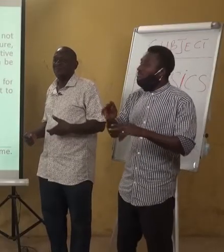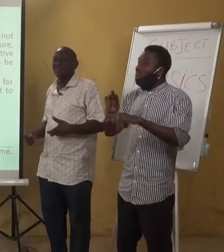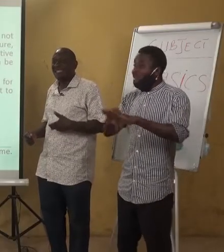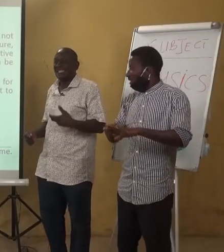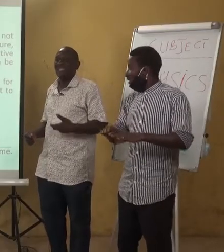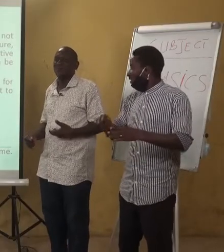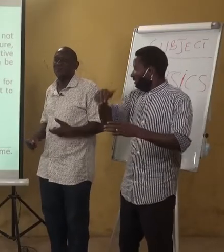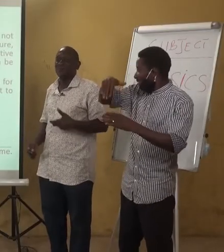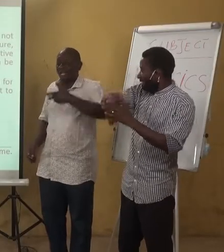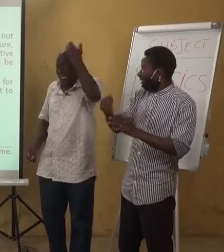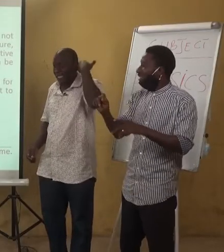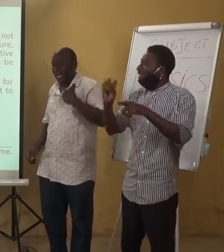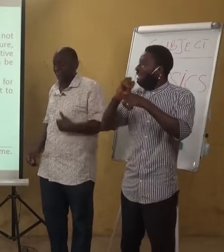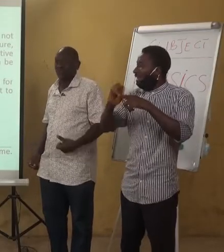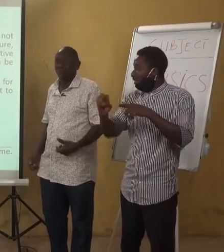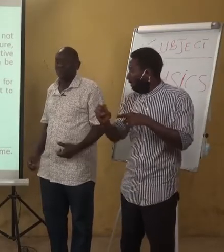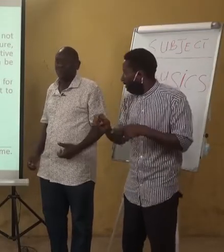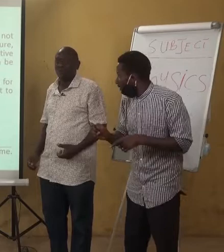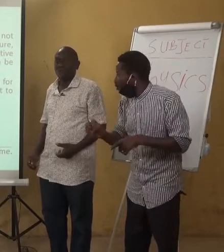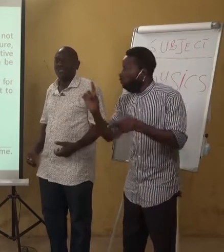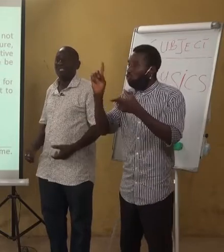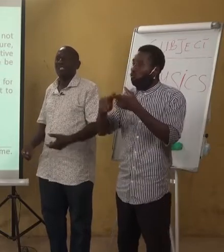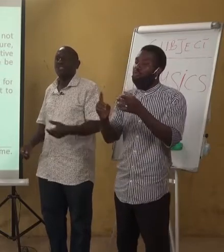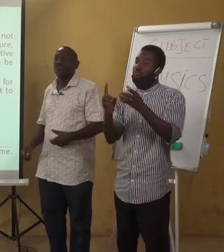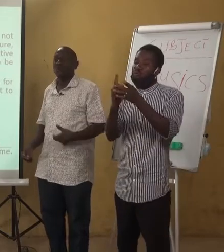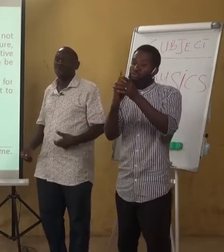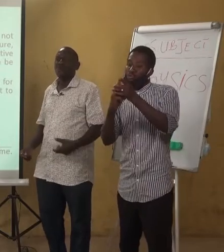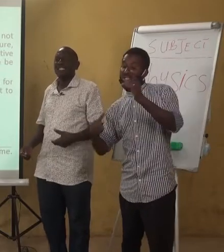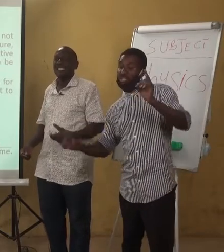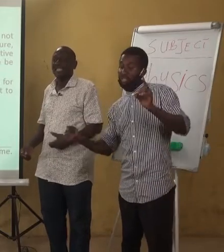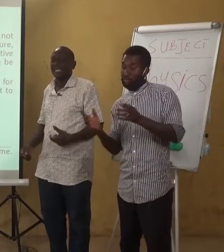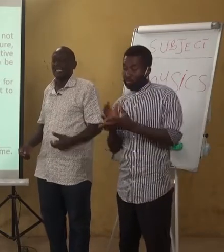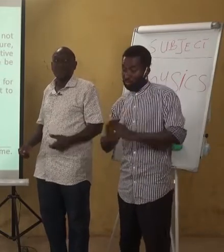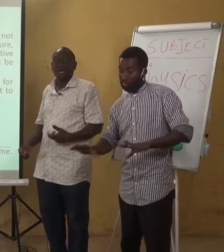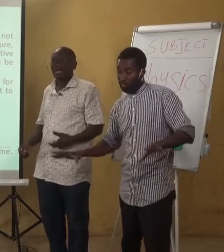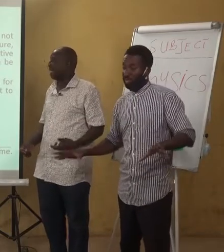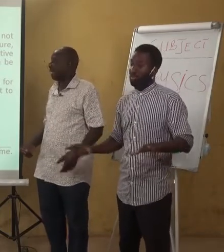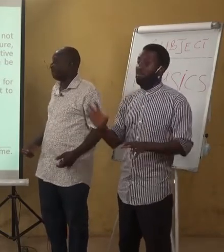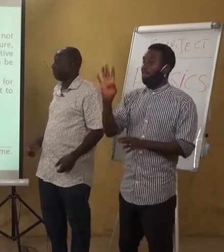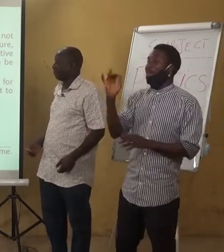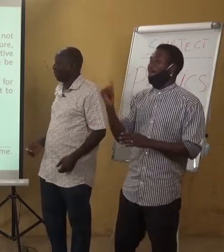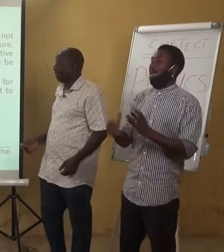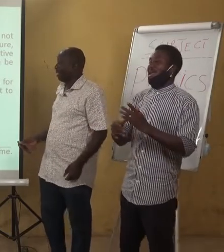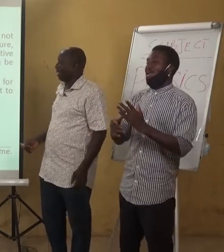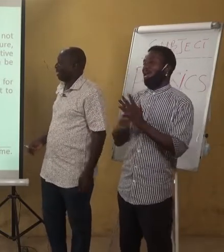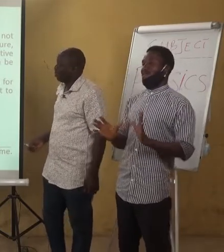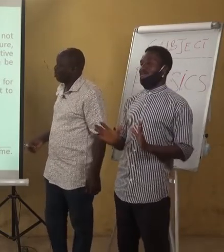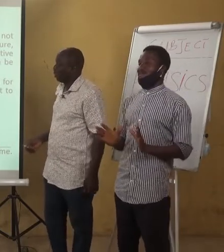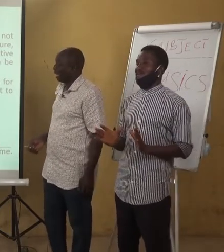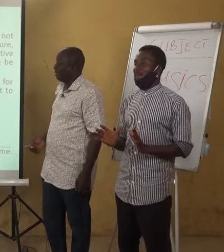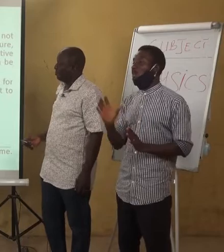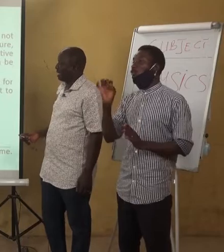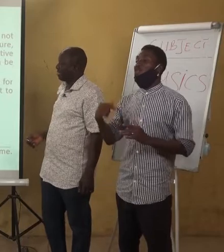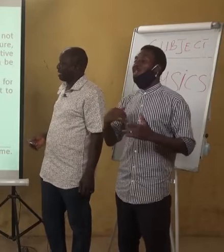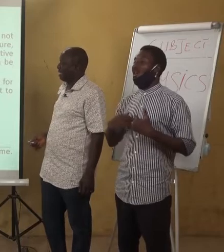time taken for any atom, okay, to decay by half. So